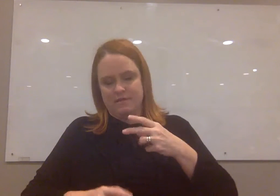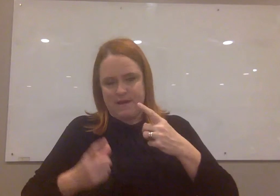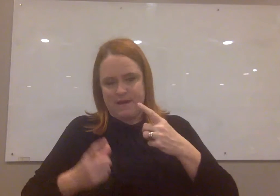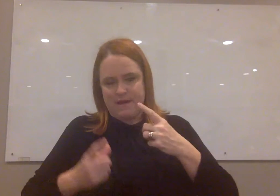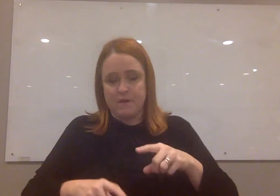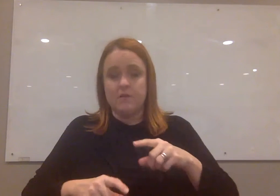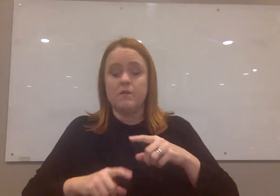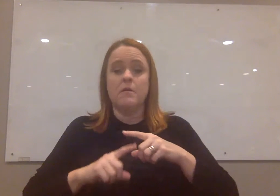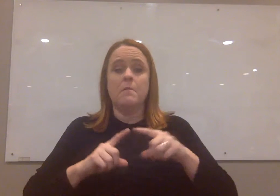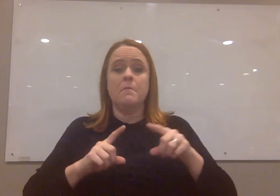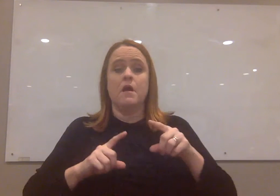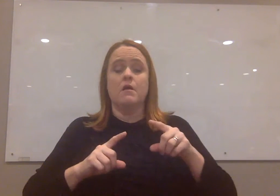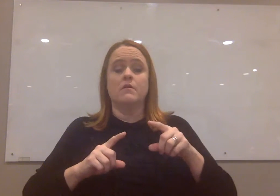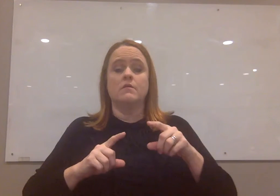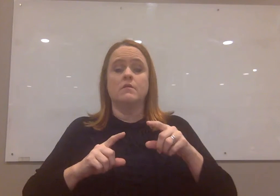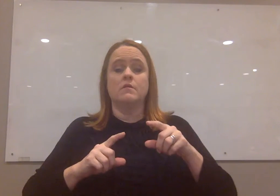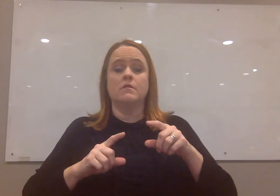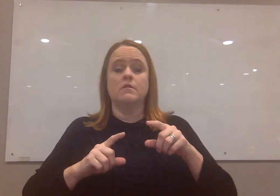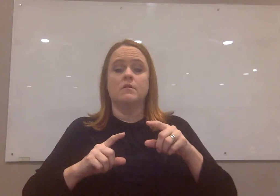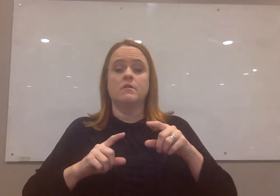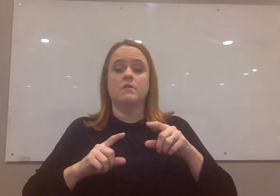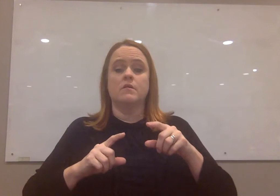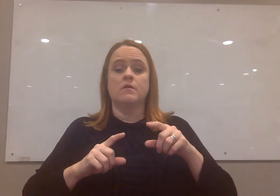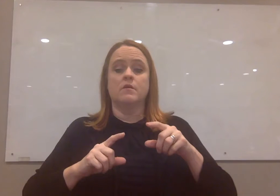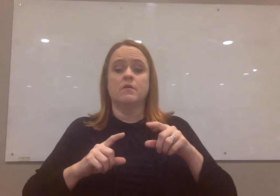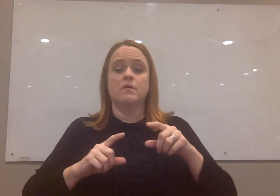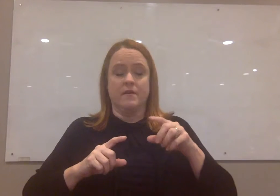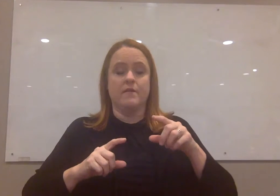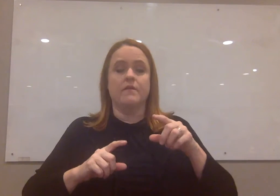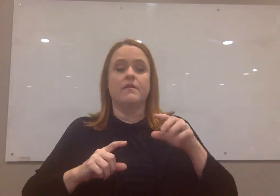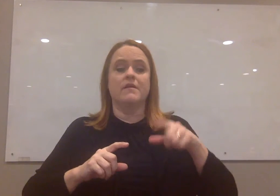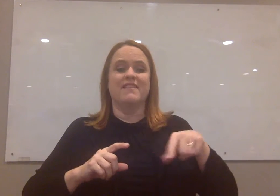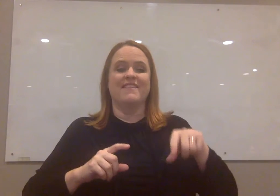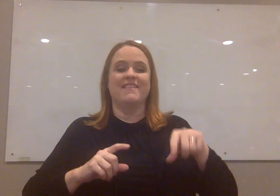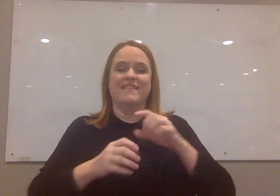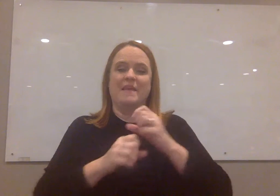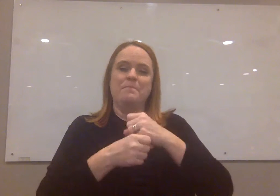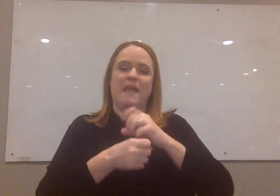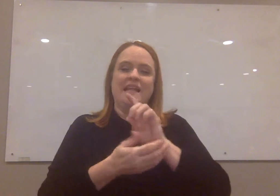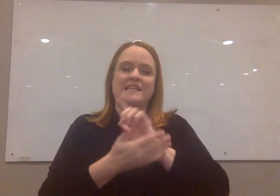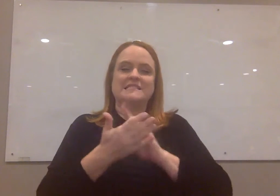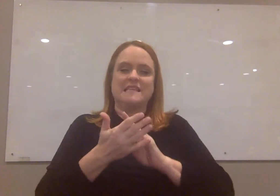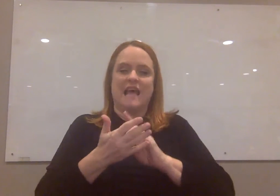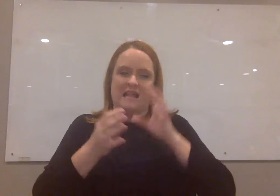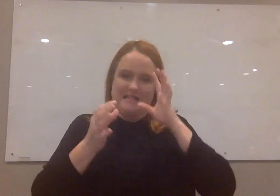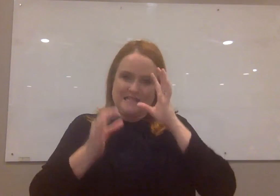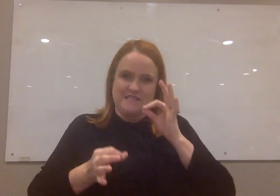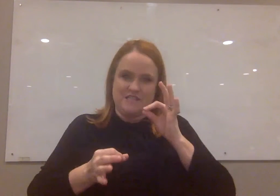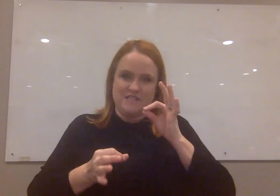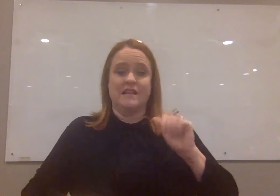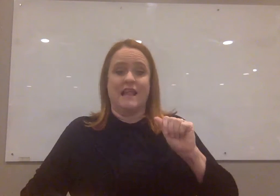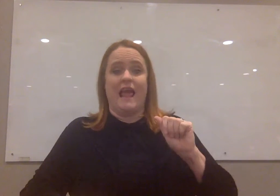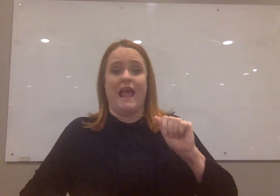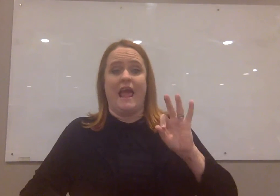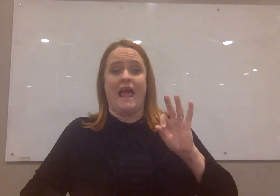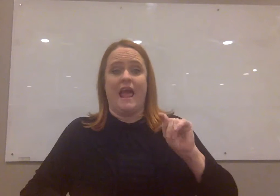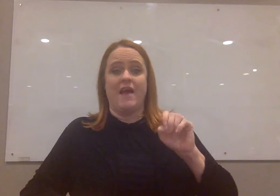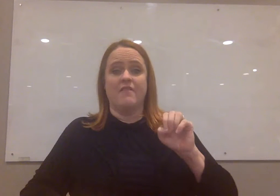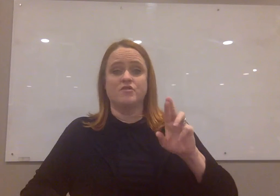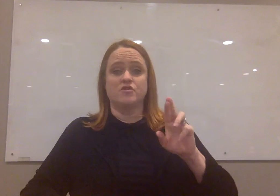value, they've made a design decision that the after block, because cleanup code, will not be the actual return value